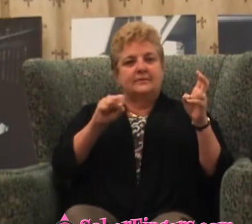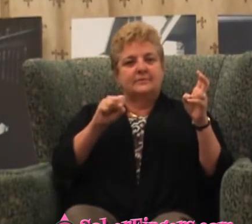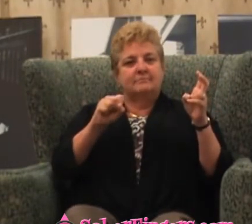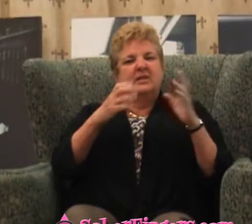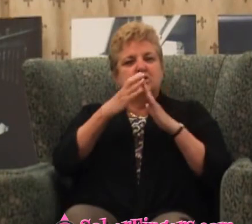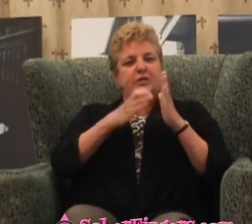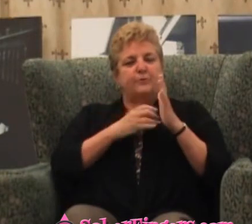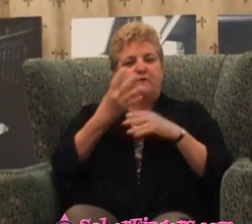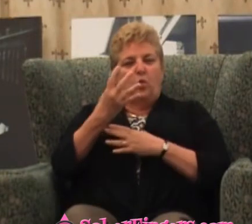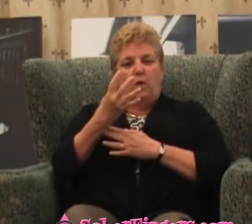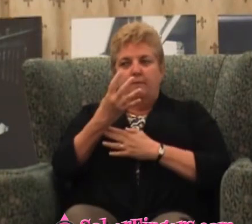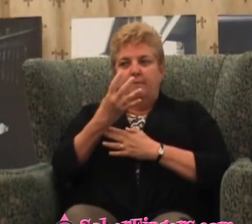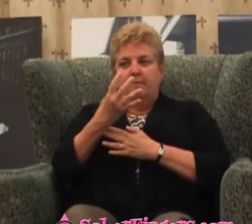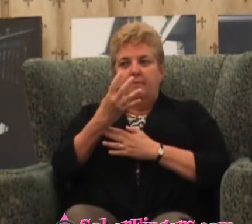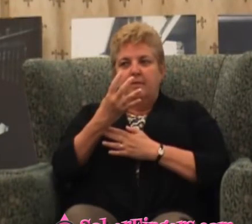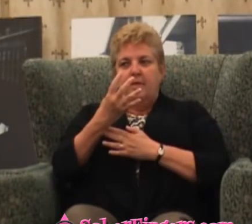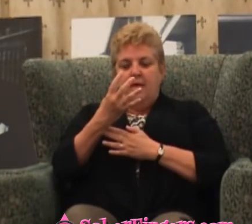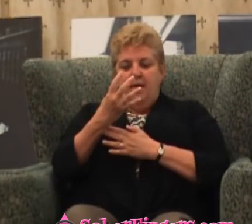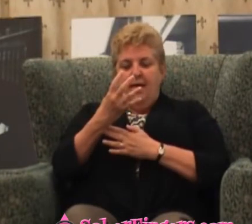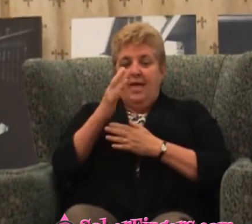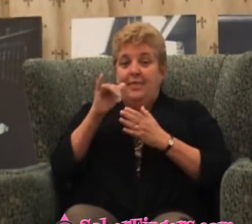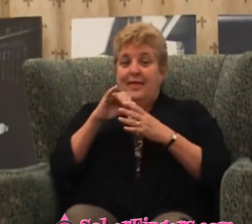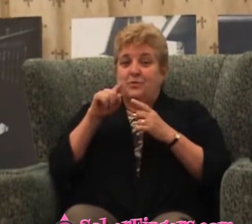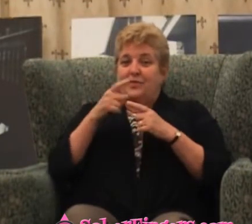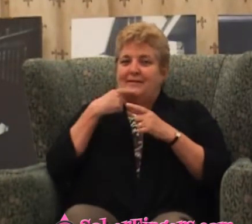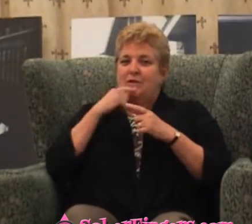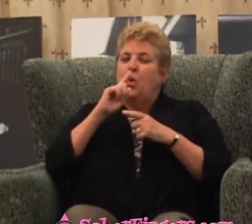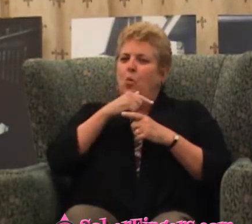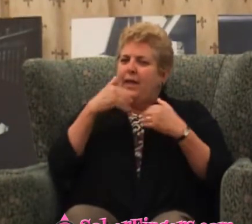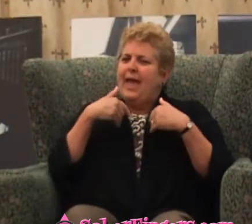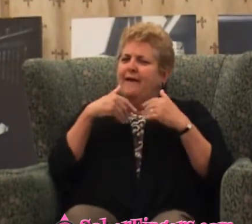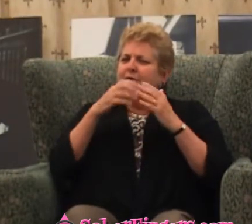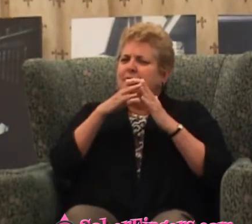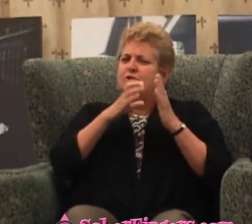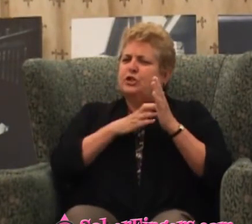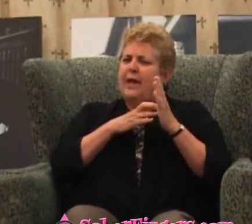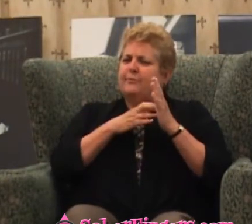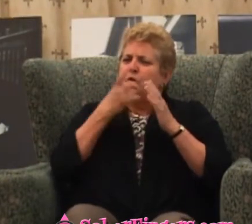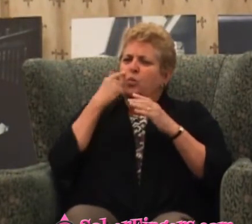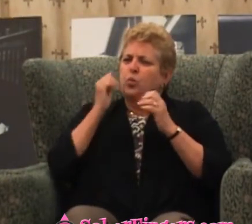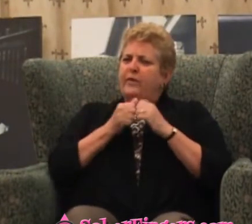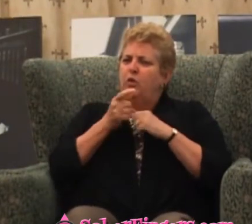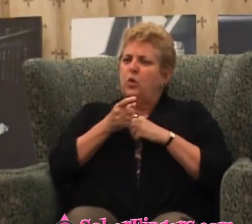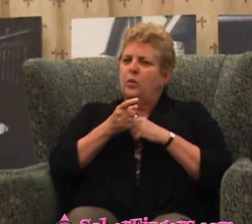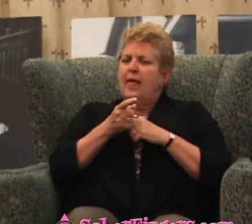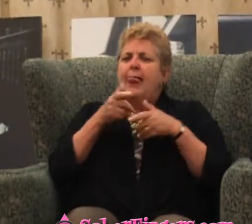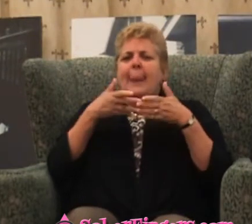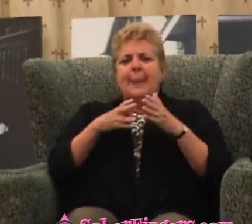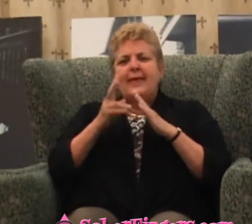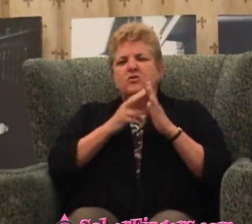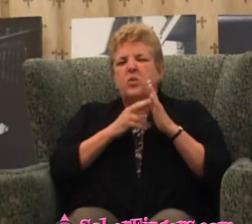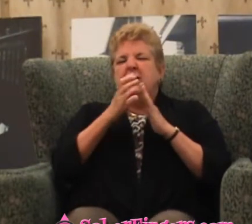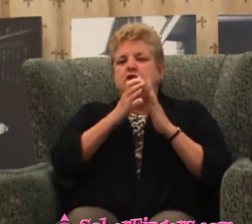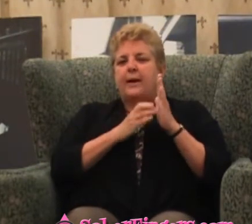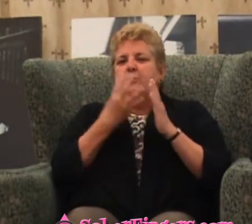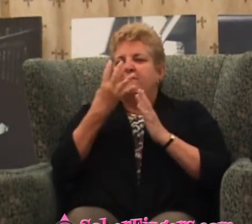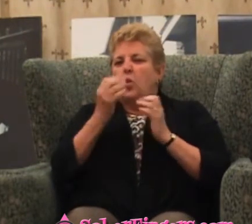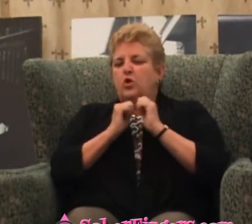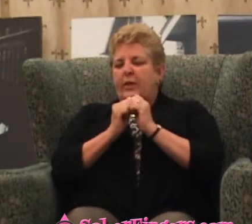had a chapter for me when I got here. They said, Ronald, let's go through chapter 4 together. And they said that maybe you've